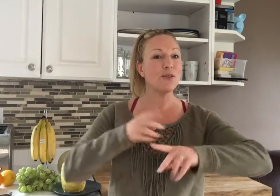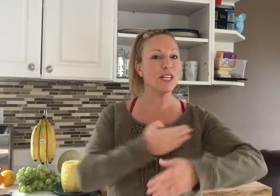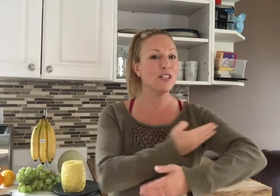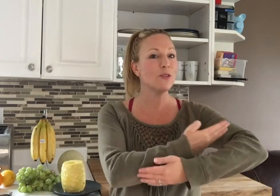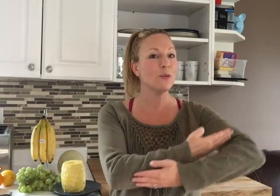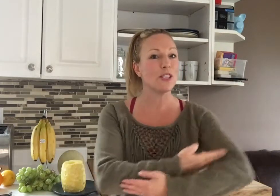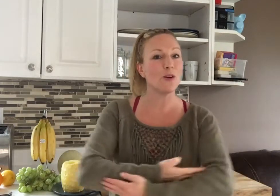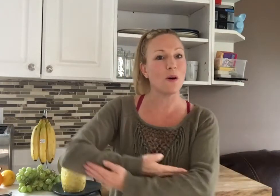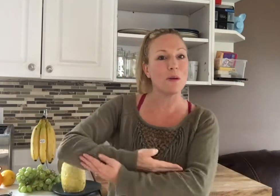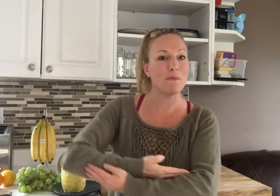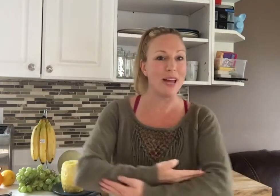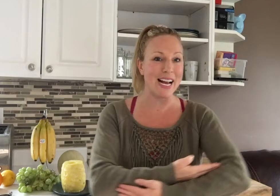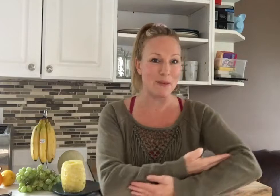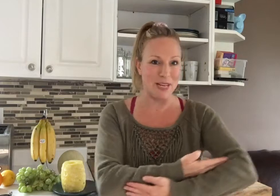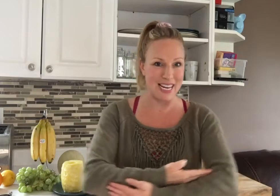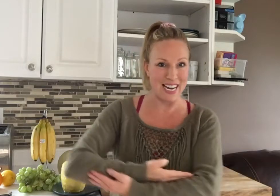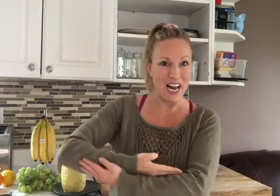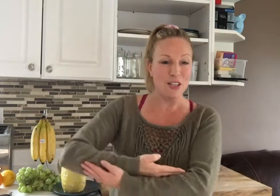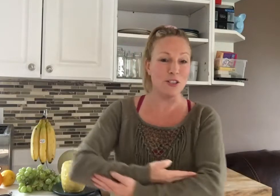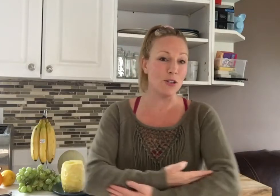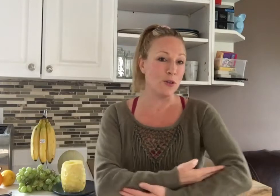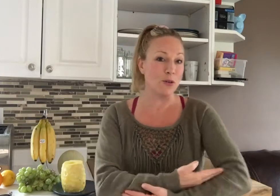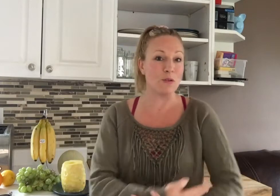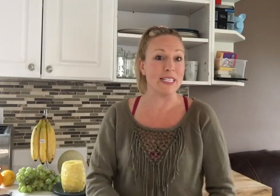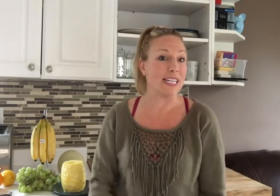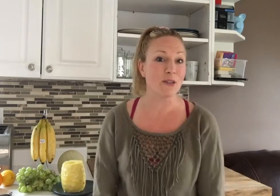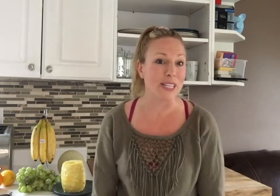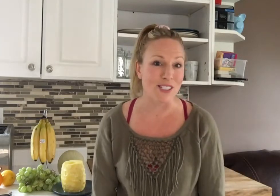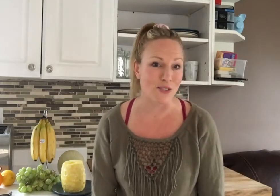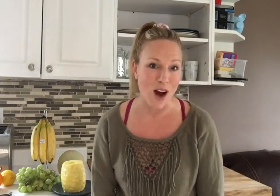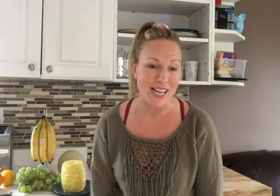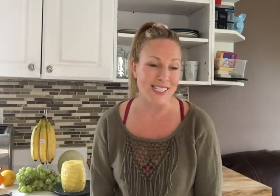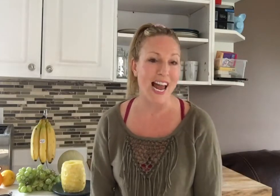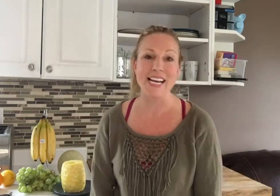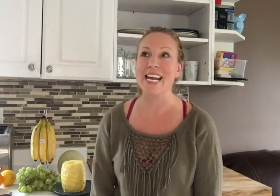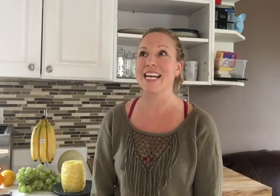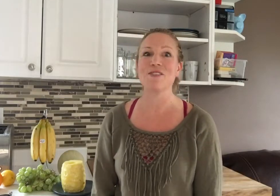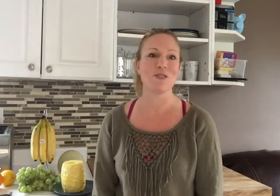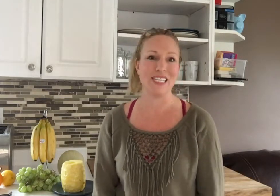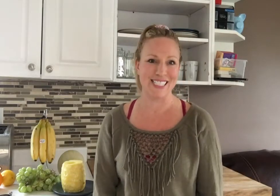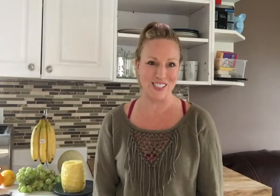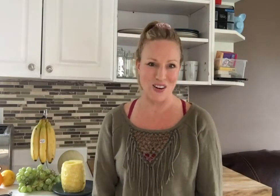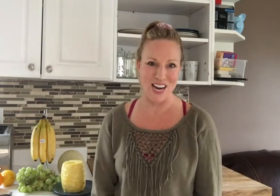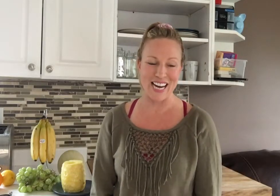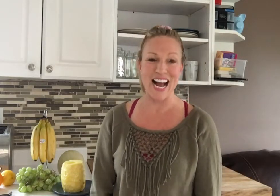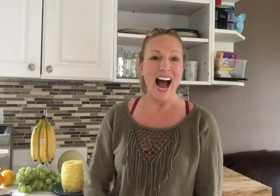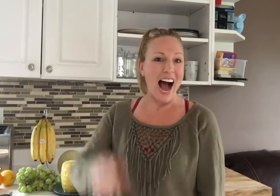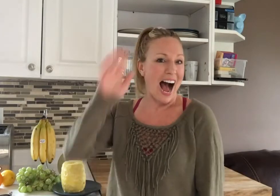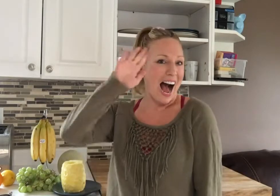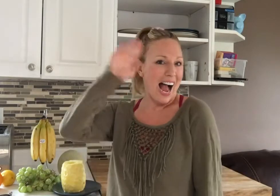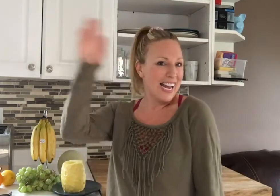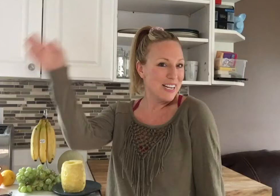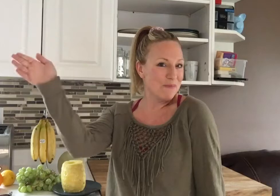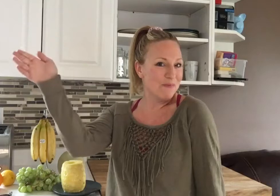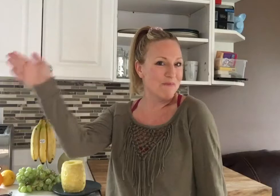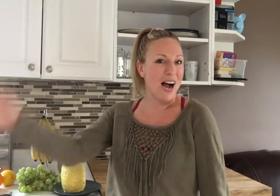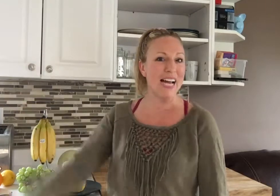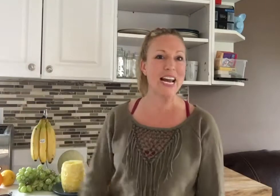can use with your baby to decrease stress and increase learning. Hi, my name